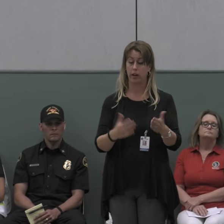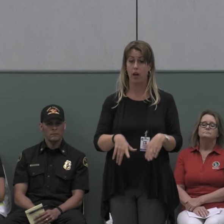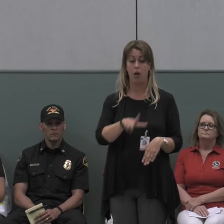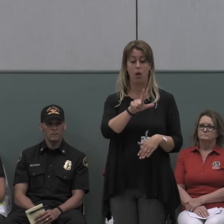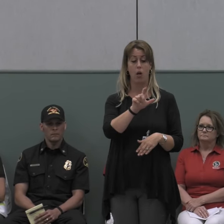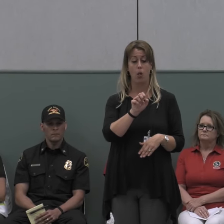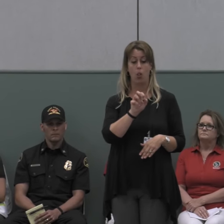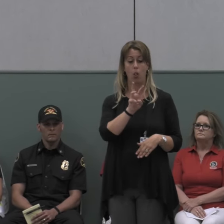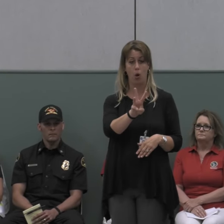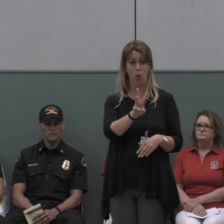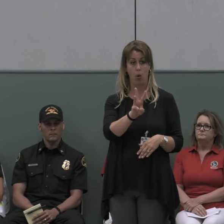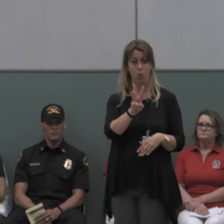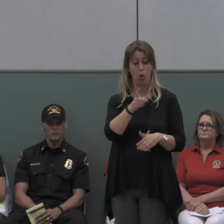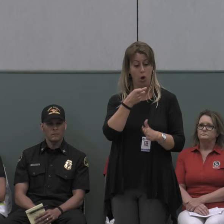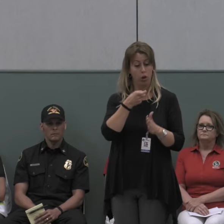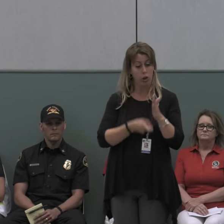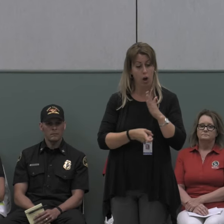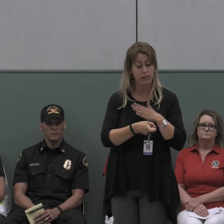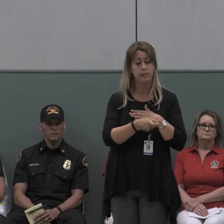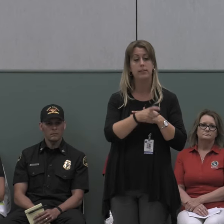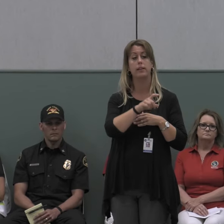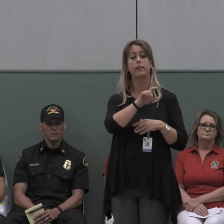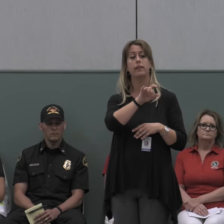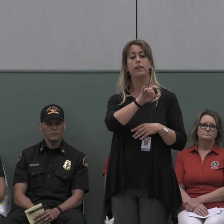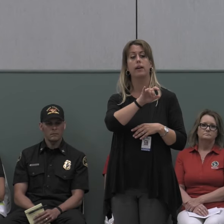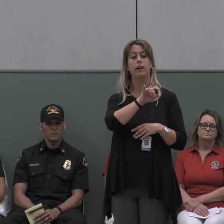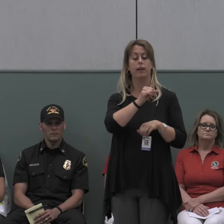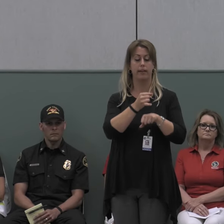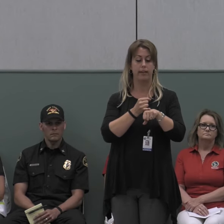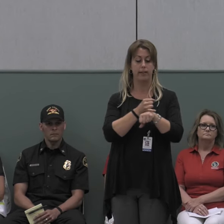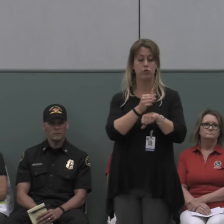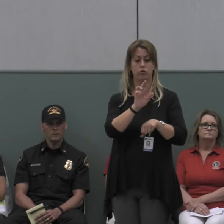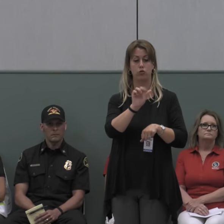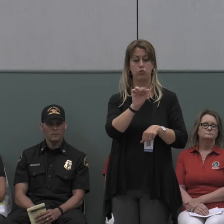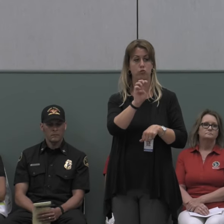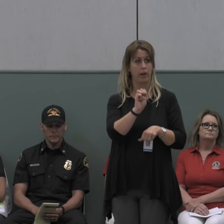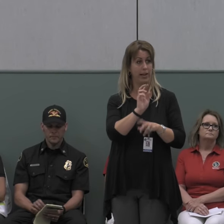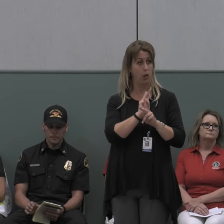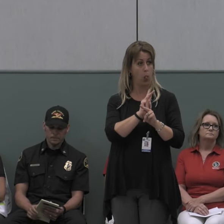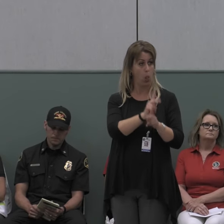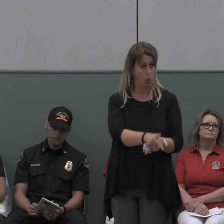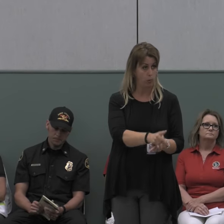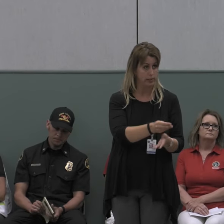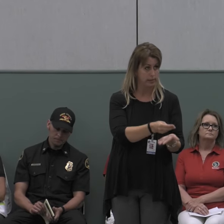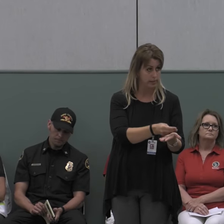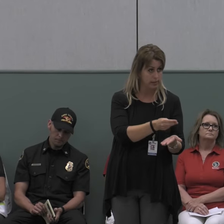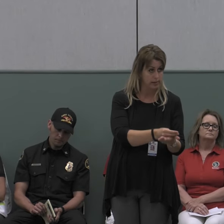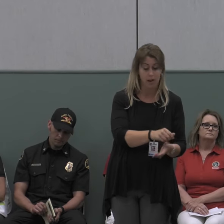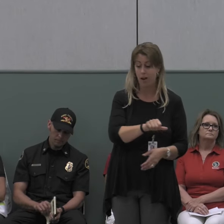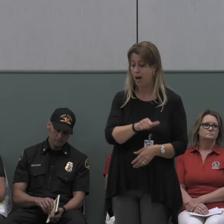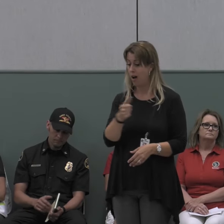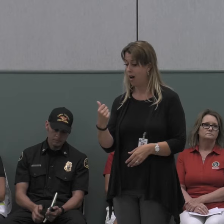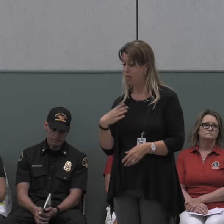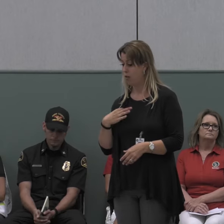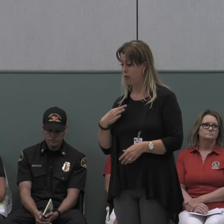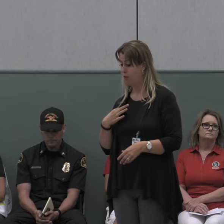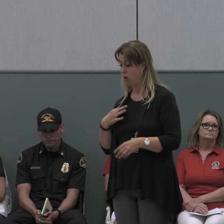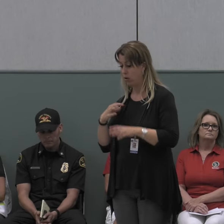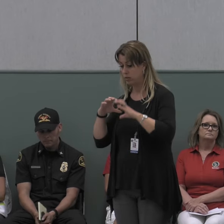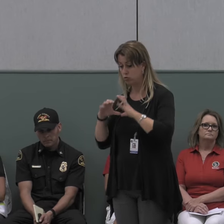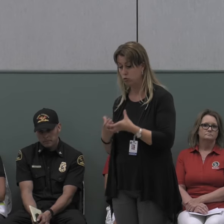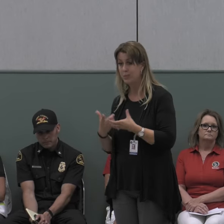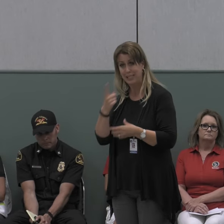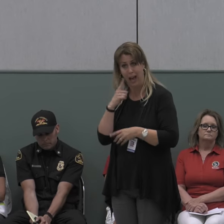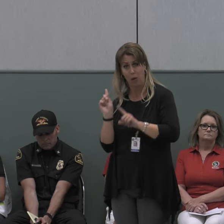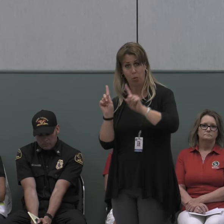interest rate loans. There are volunteer groups that are saying, I will go out and fix your